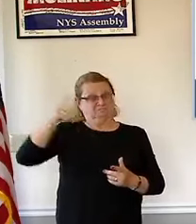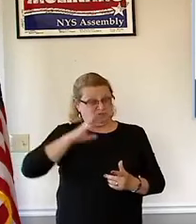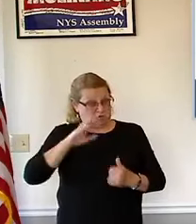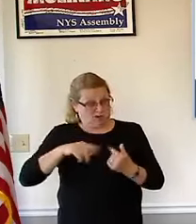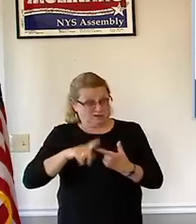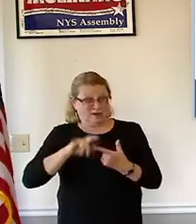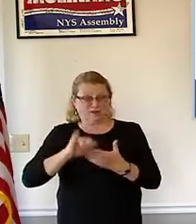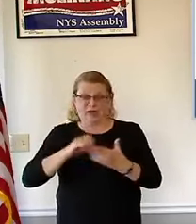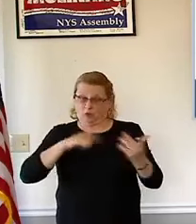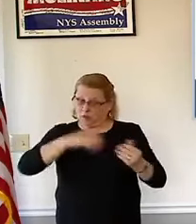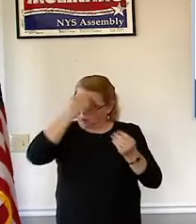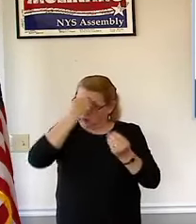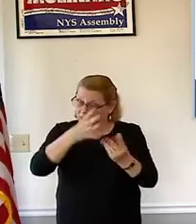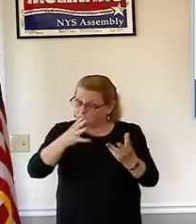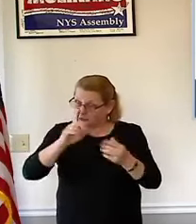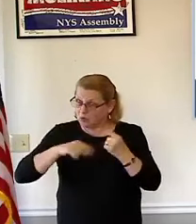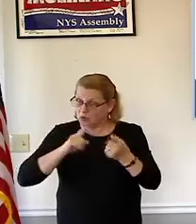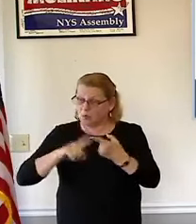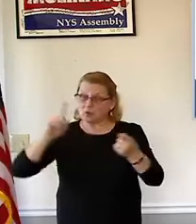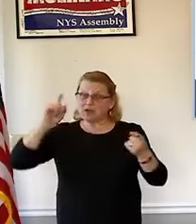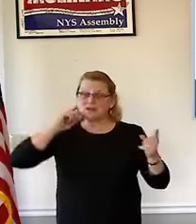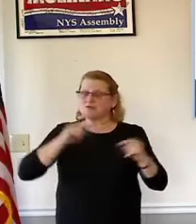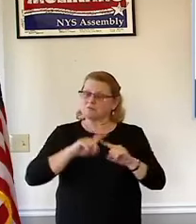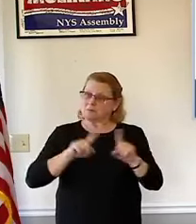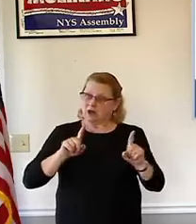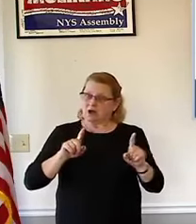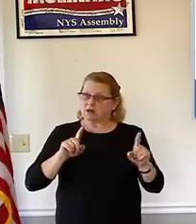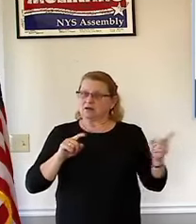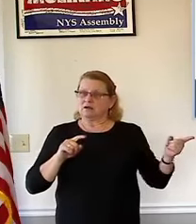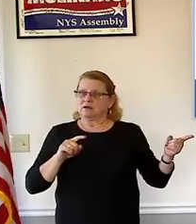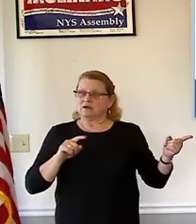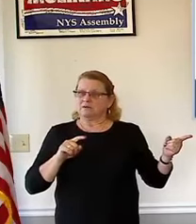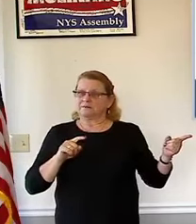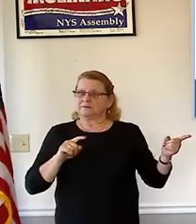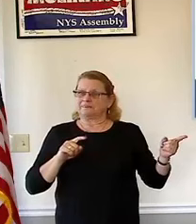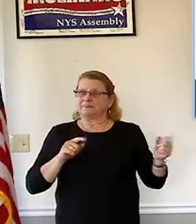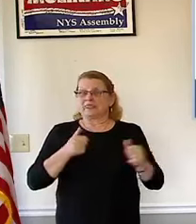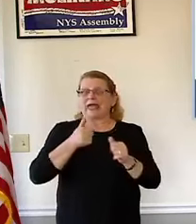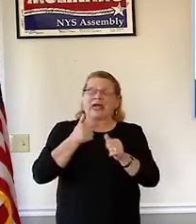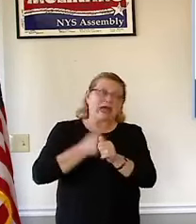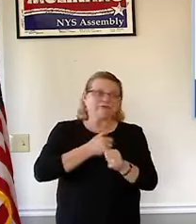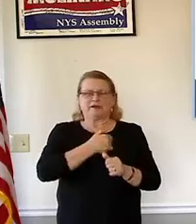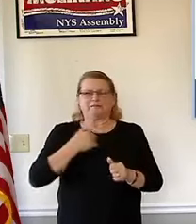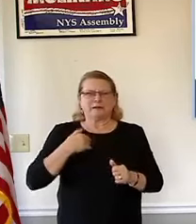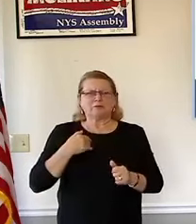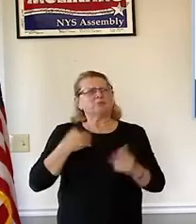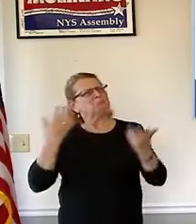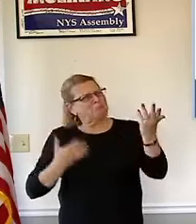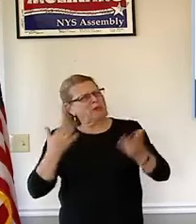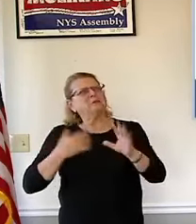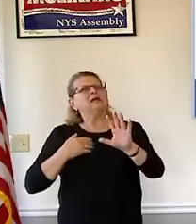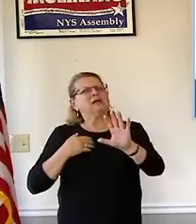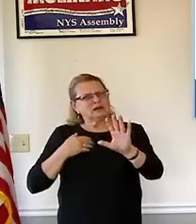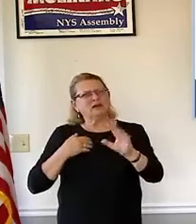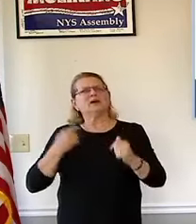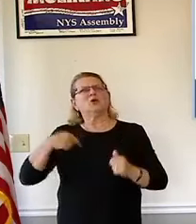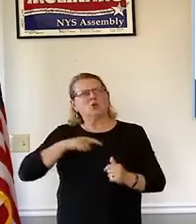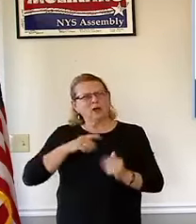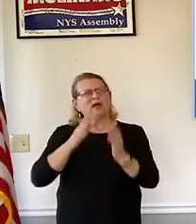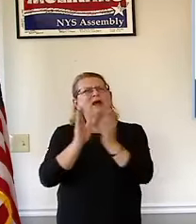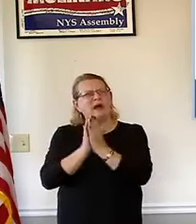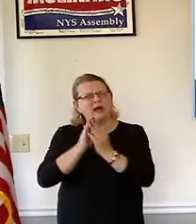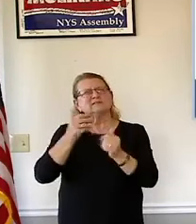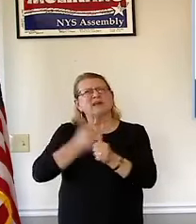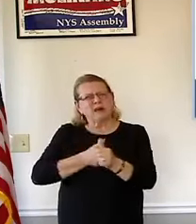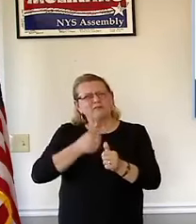you posted. We have asked, just so you know, not every member of the Dutchess County Legislature. Oh, no, I apologize. Every member of the county